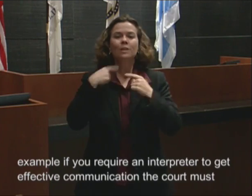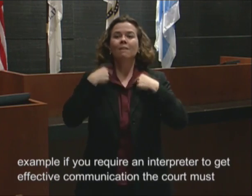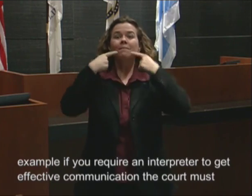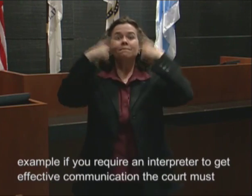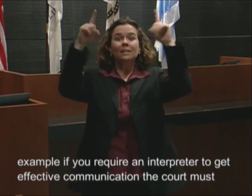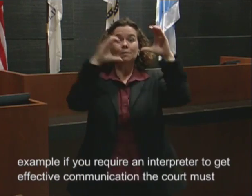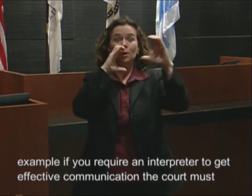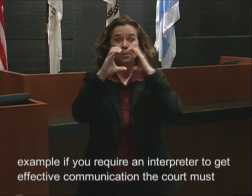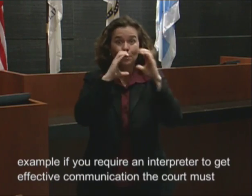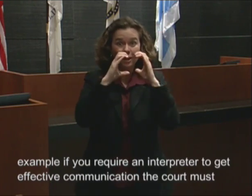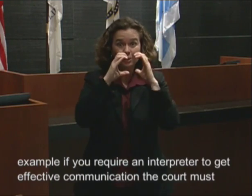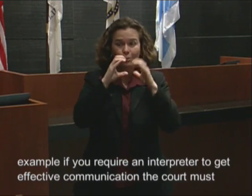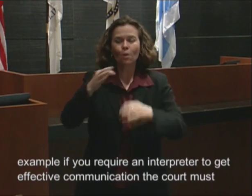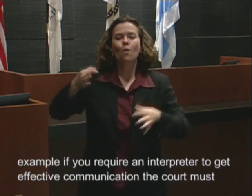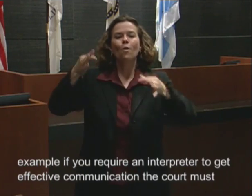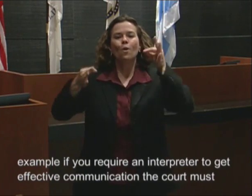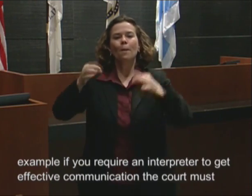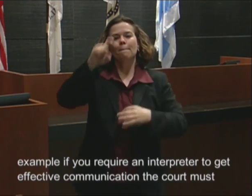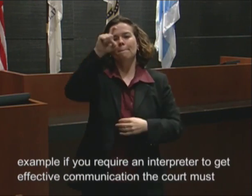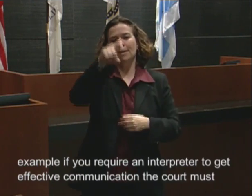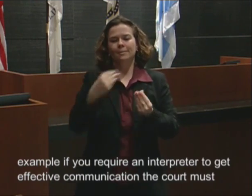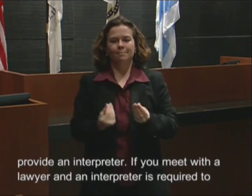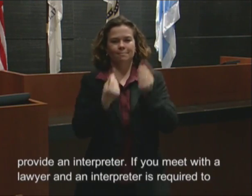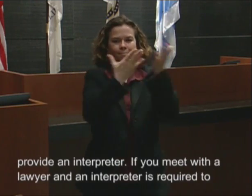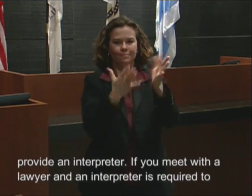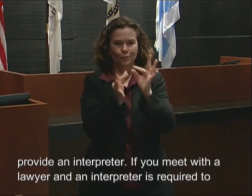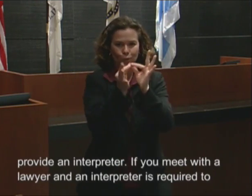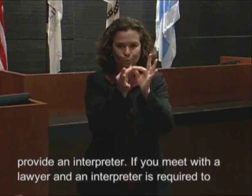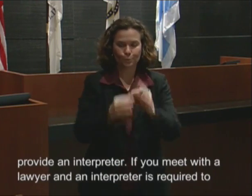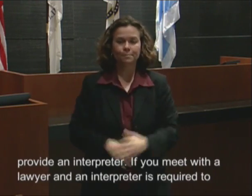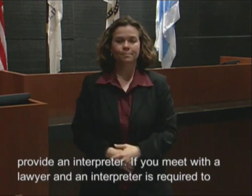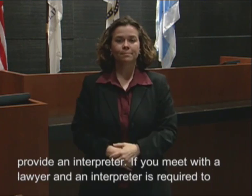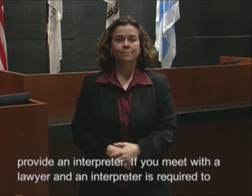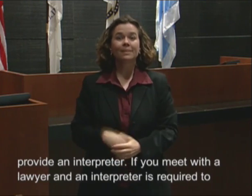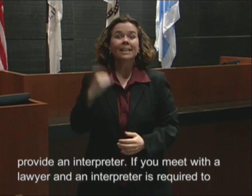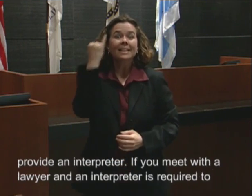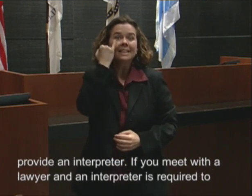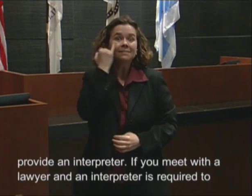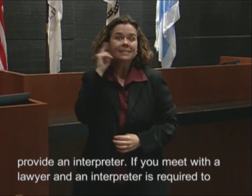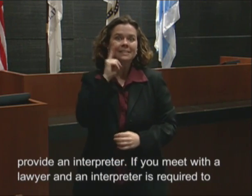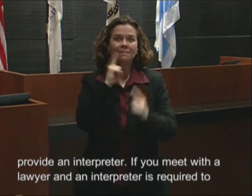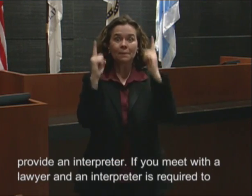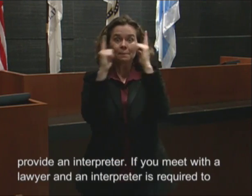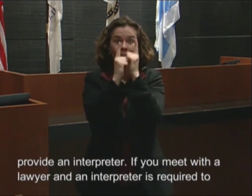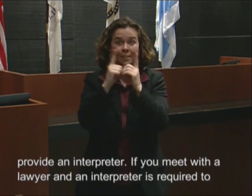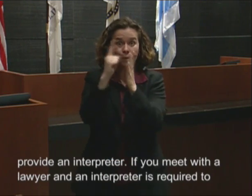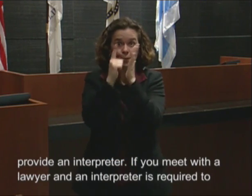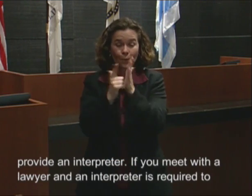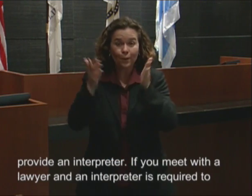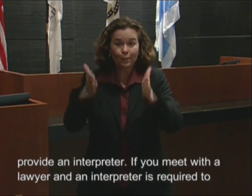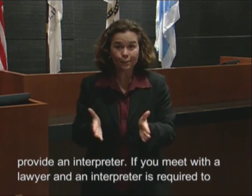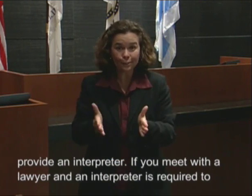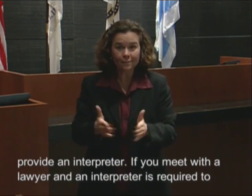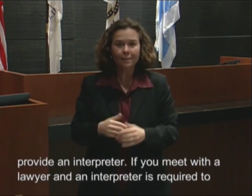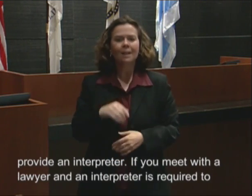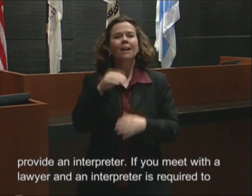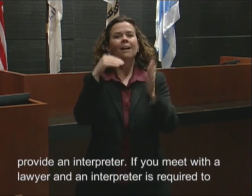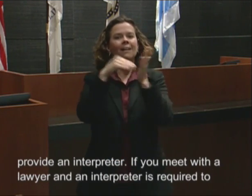effective communication, the court must provide an interpreter. If you meet with a lawyer and an interpreter is required to